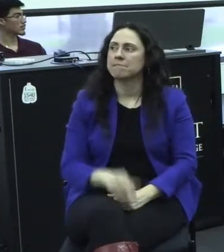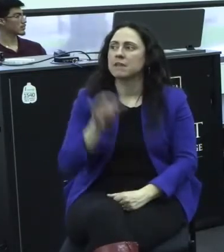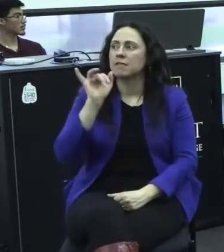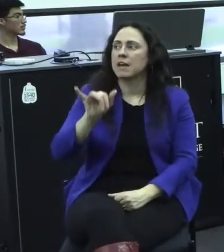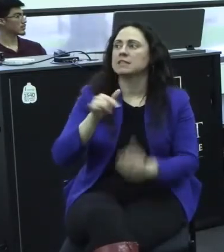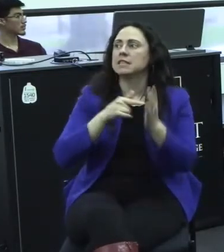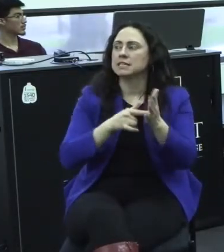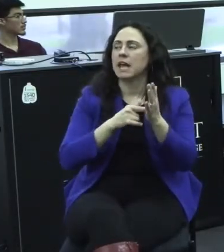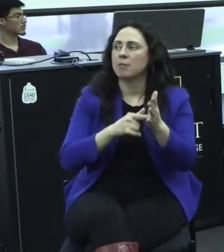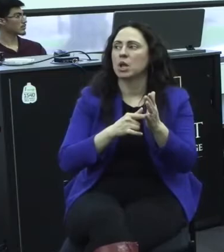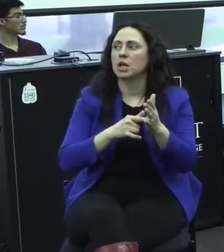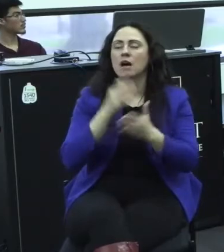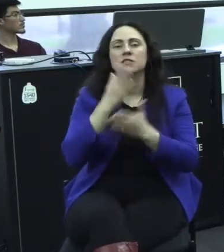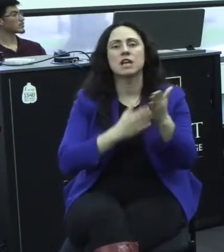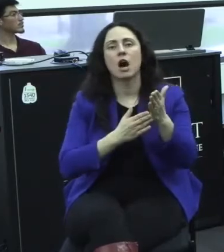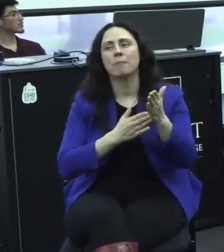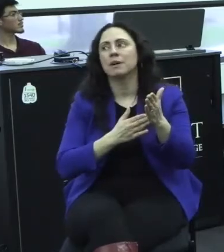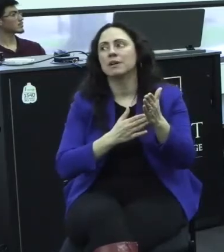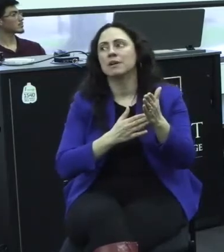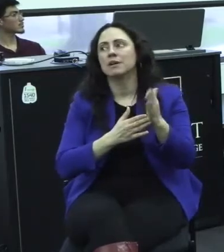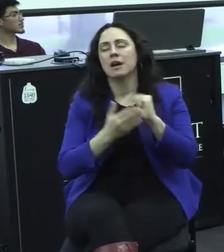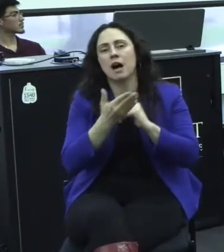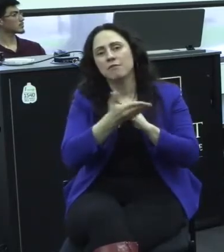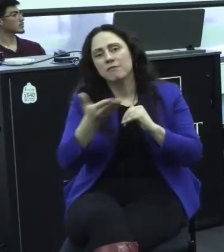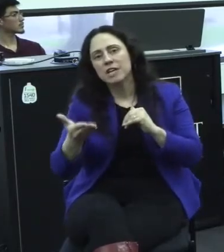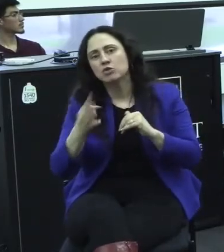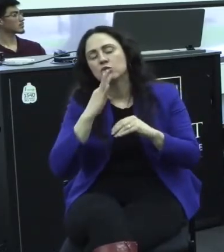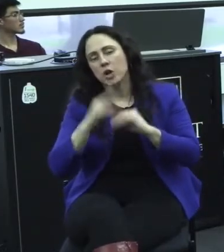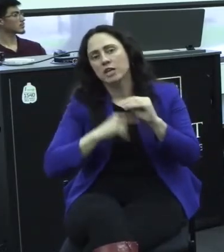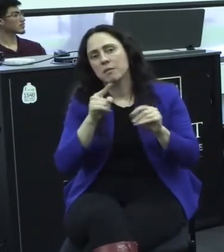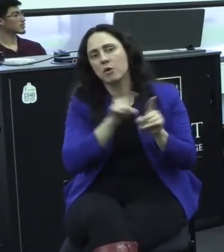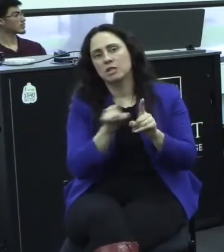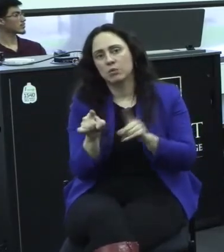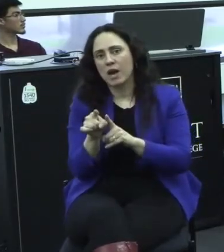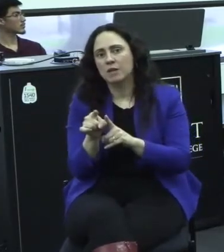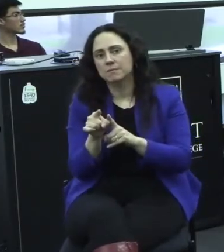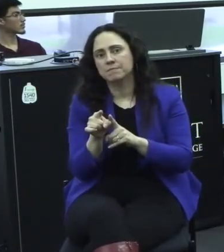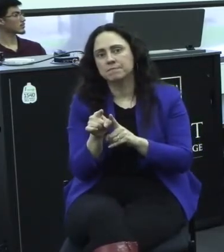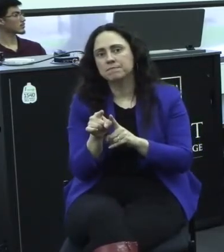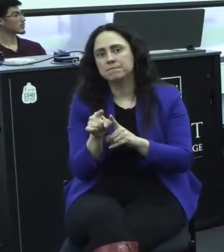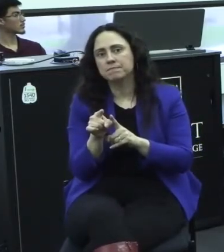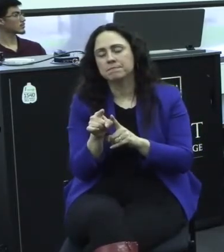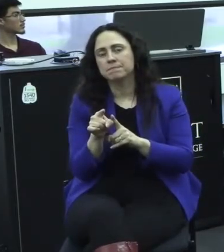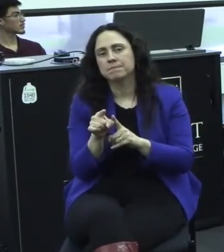an example of some of the features that we talked about as well. So, you know,